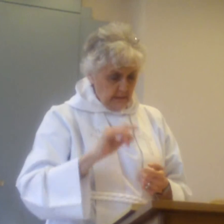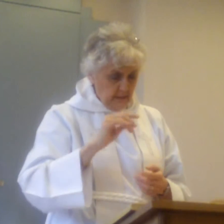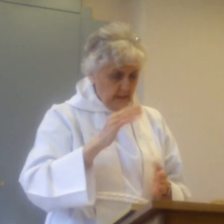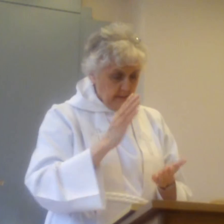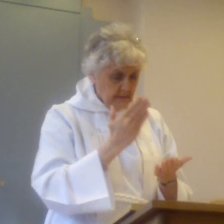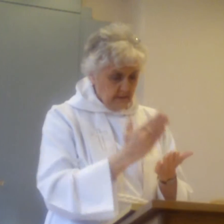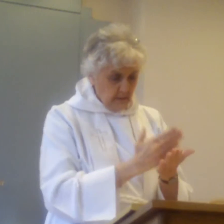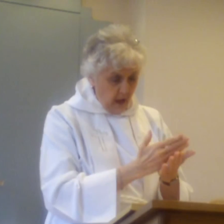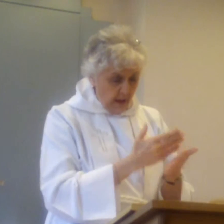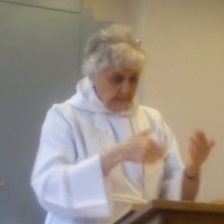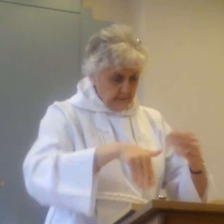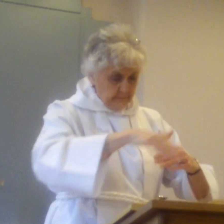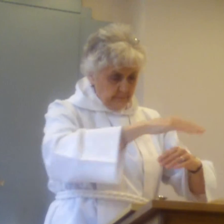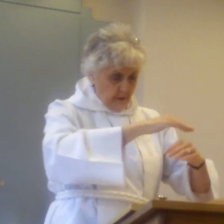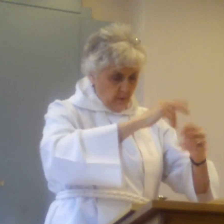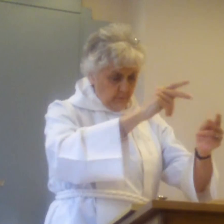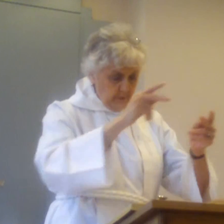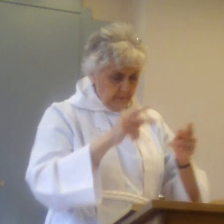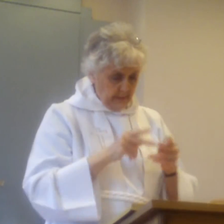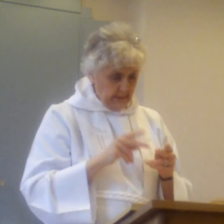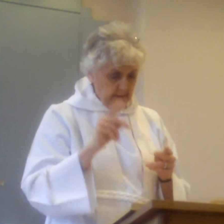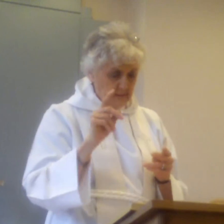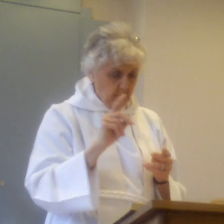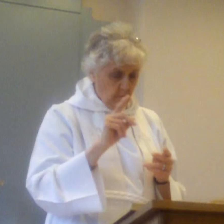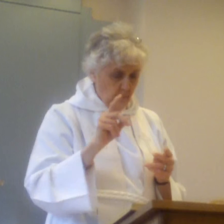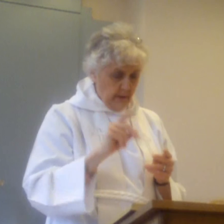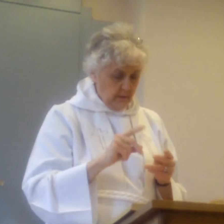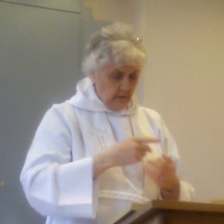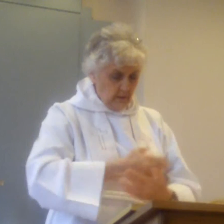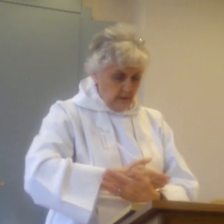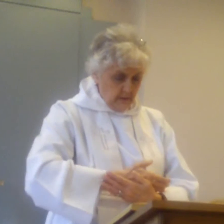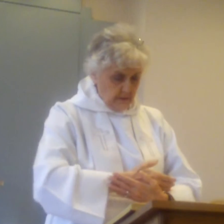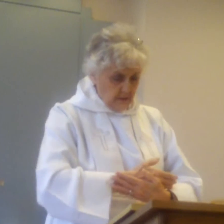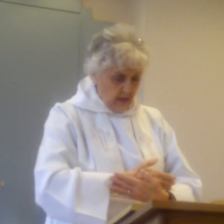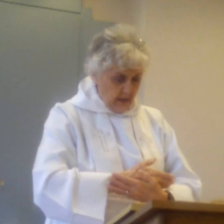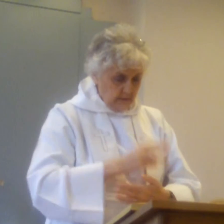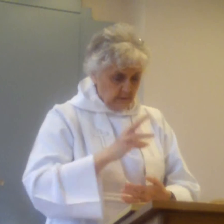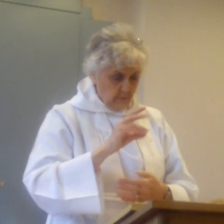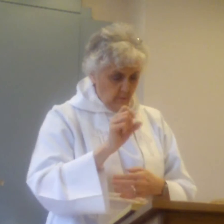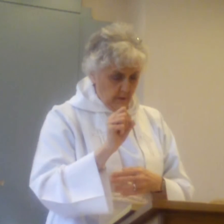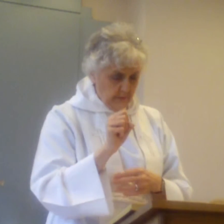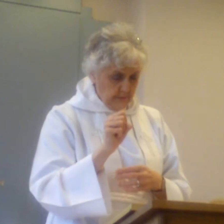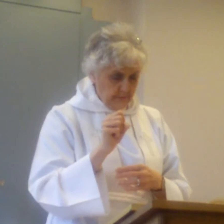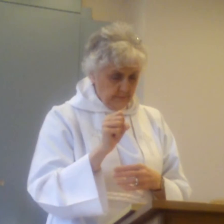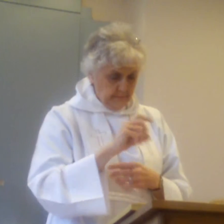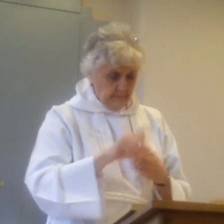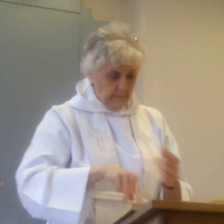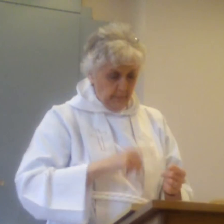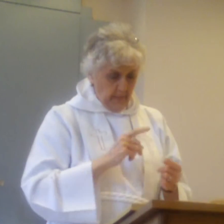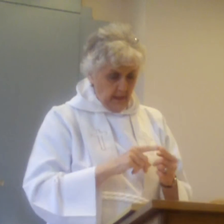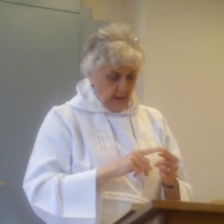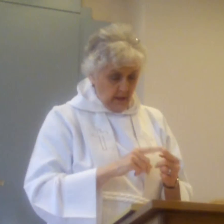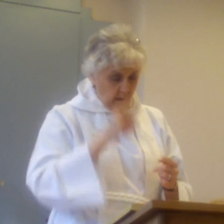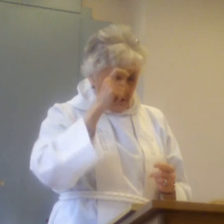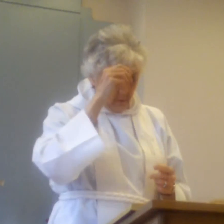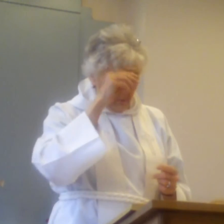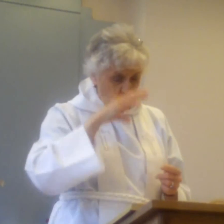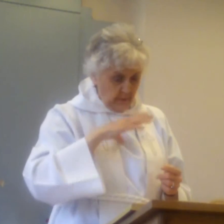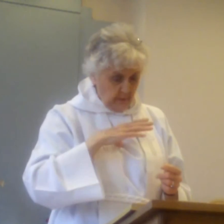it stopped over the place where the child was. When